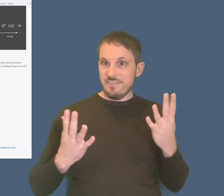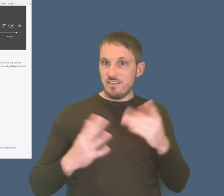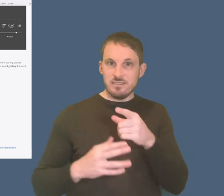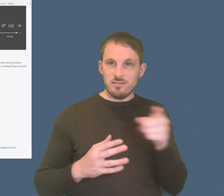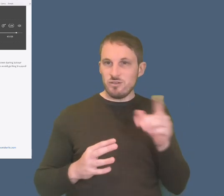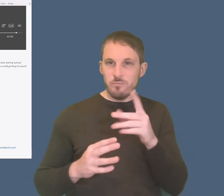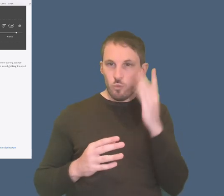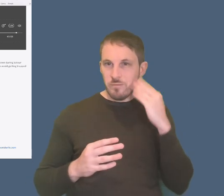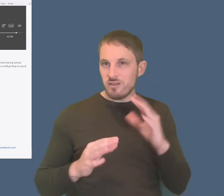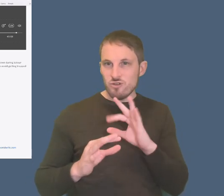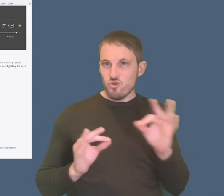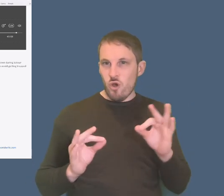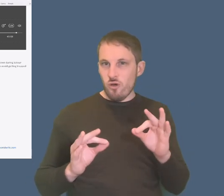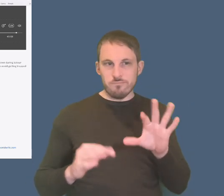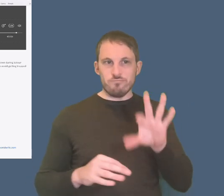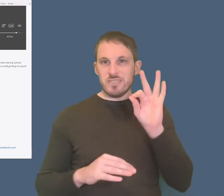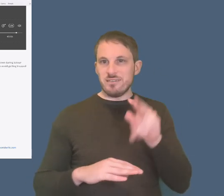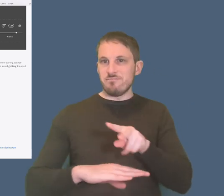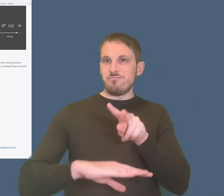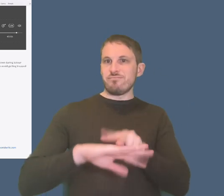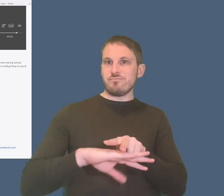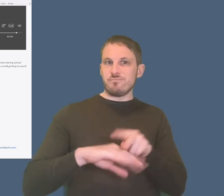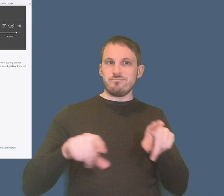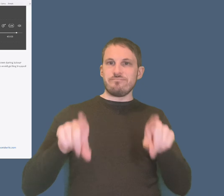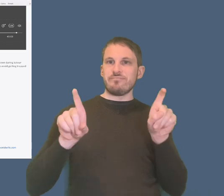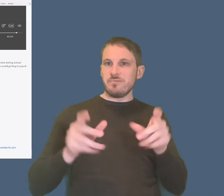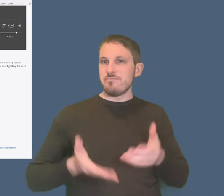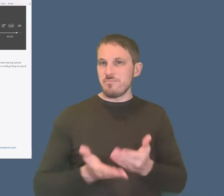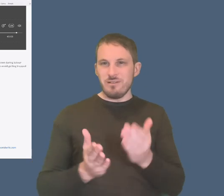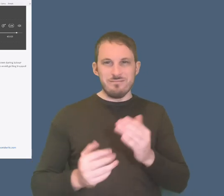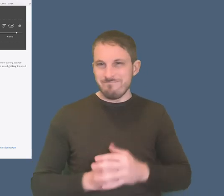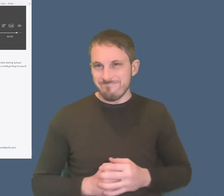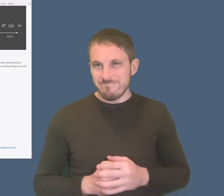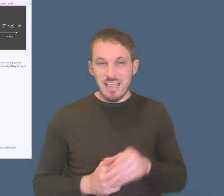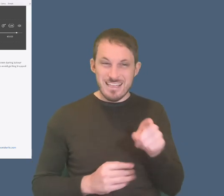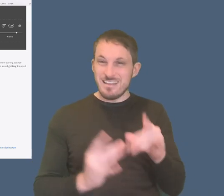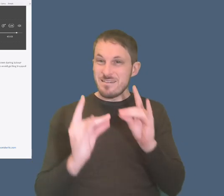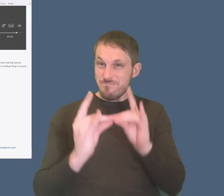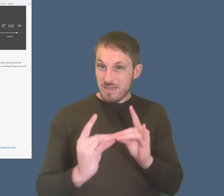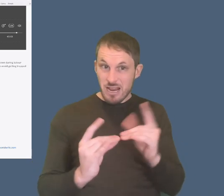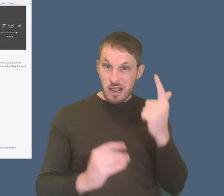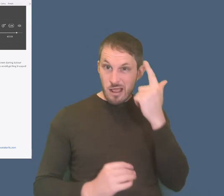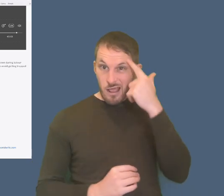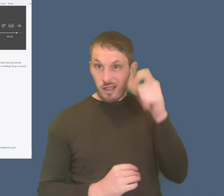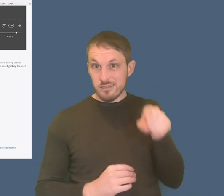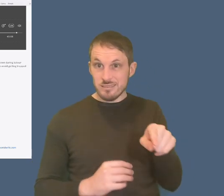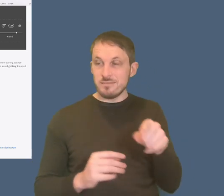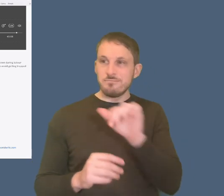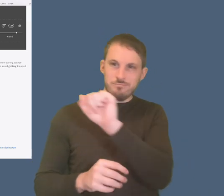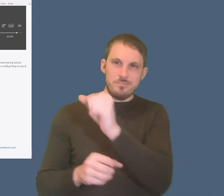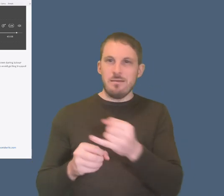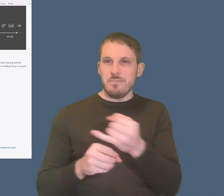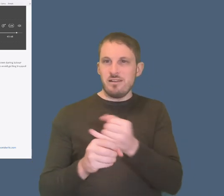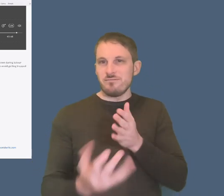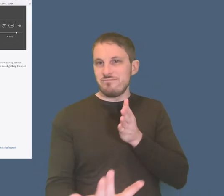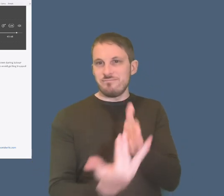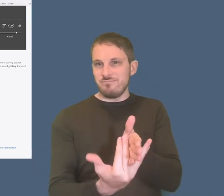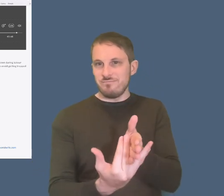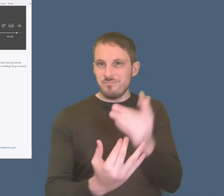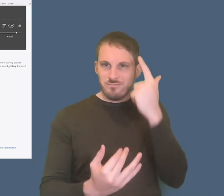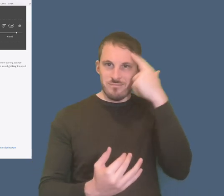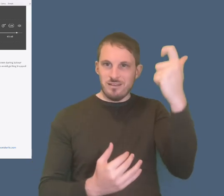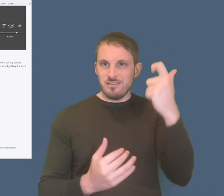supine lying down positions to give birth. Lying down on a bed is most definitely a medically invented